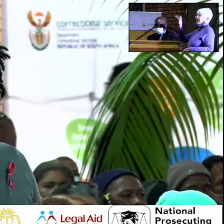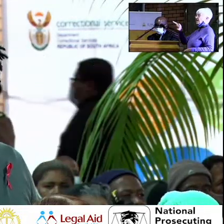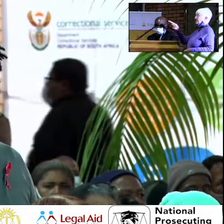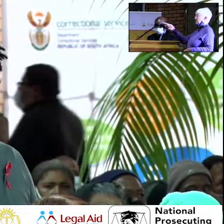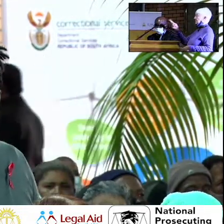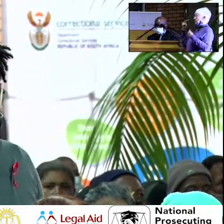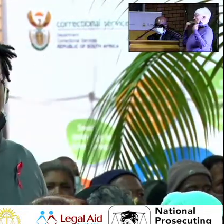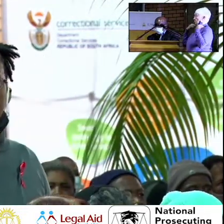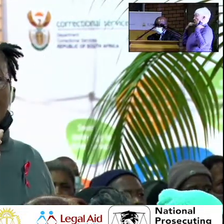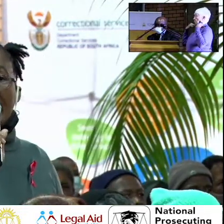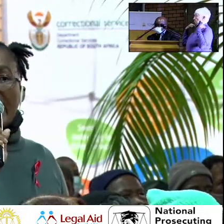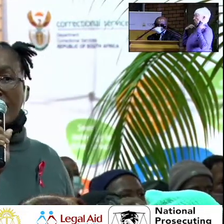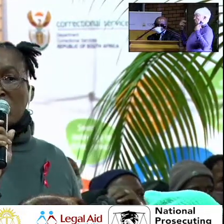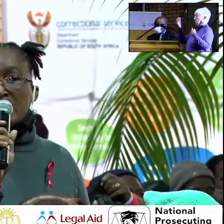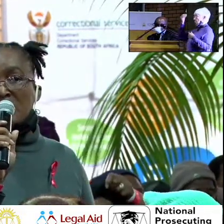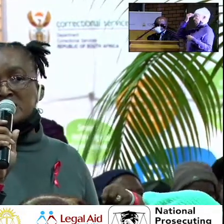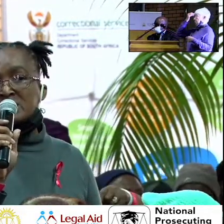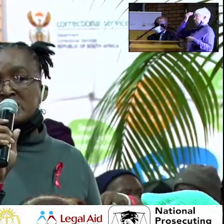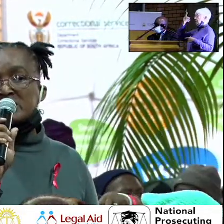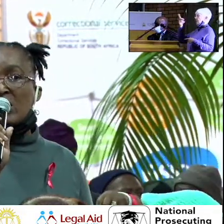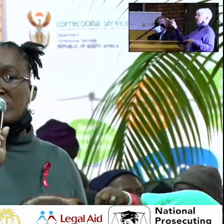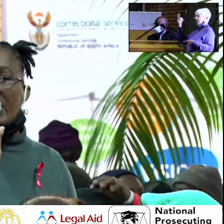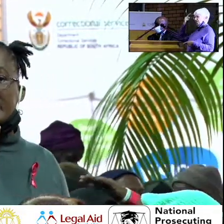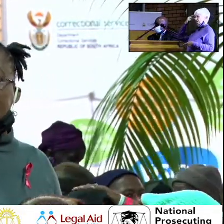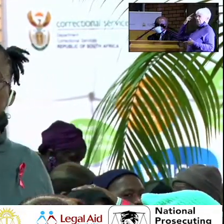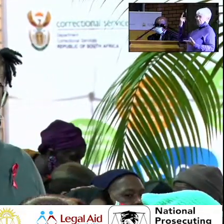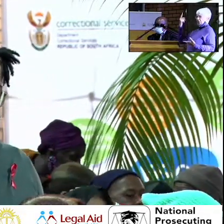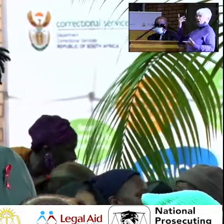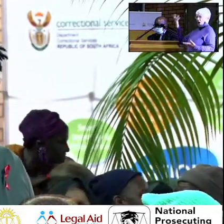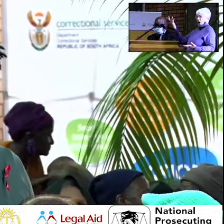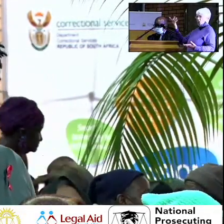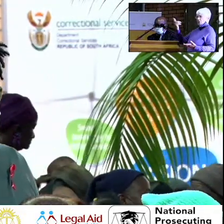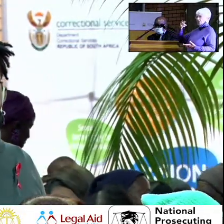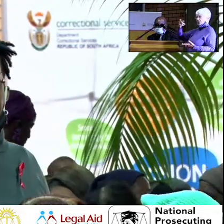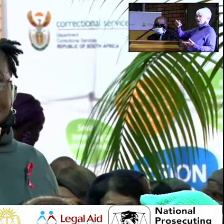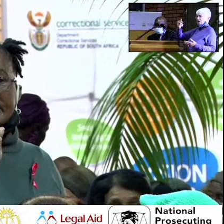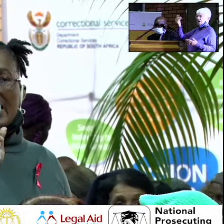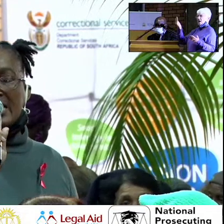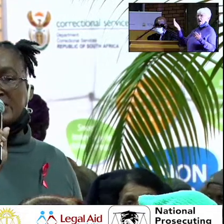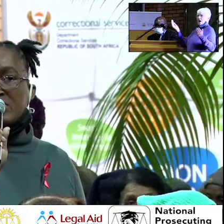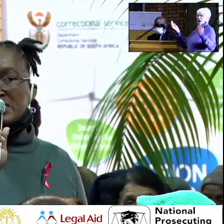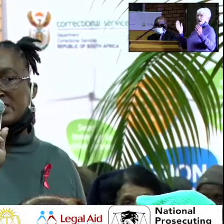Because me, I for one was turned down by this police station.